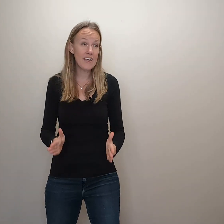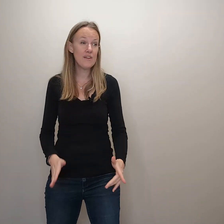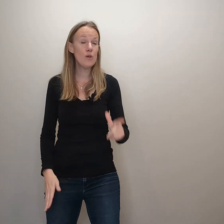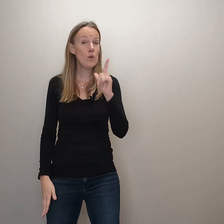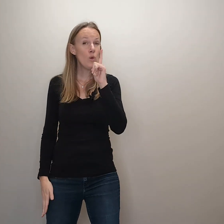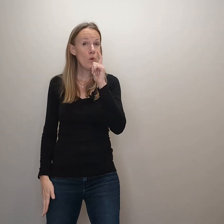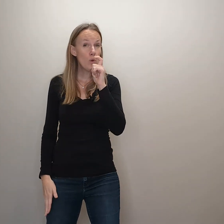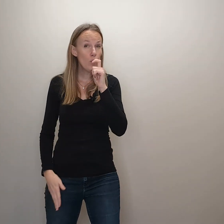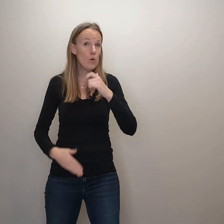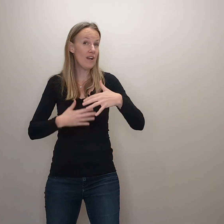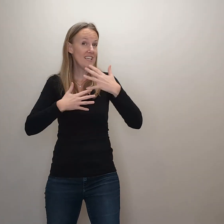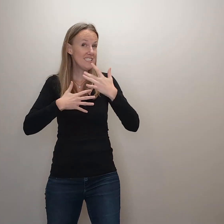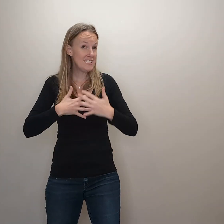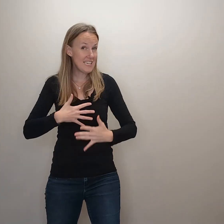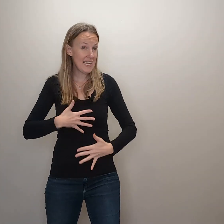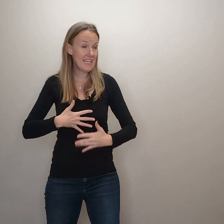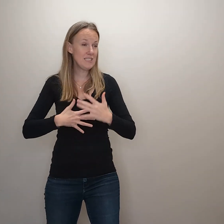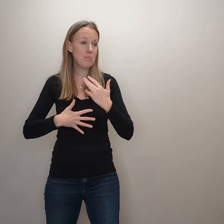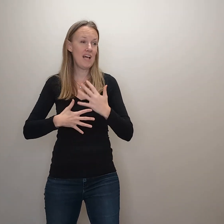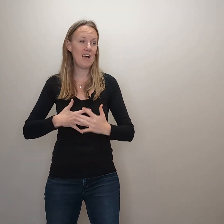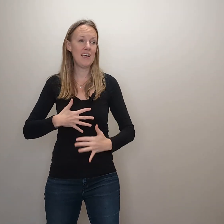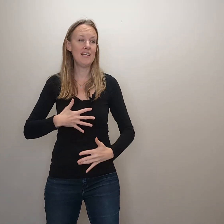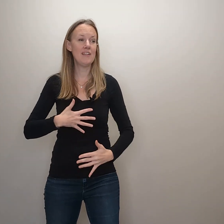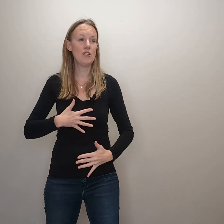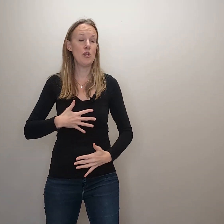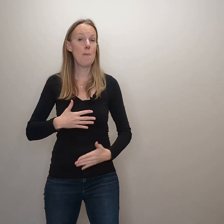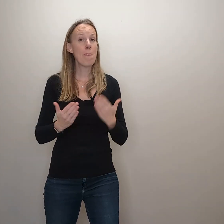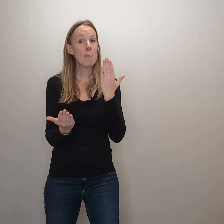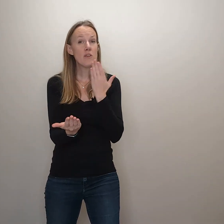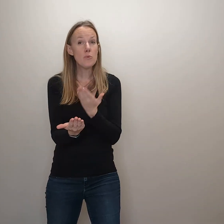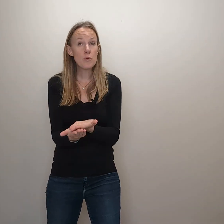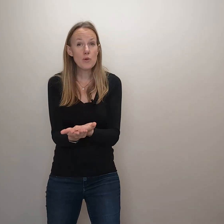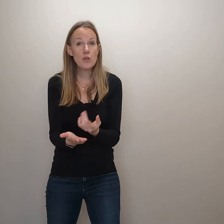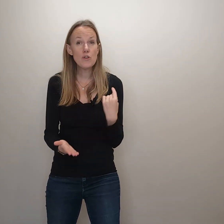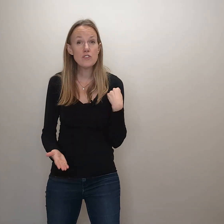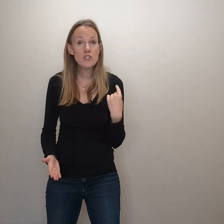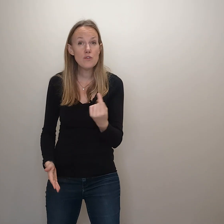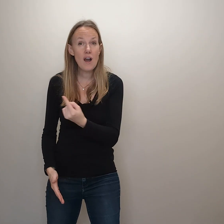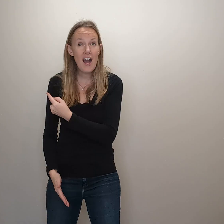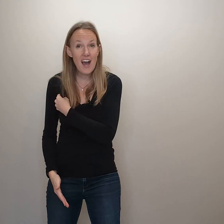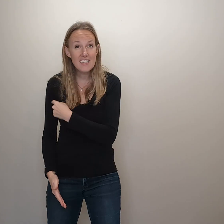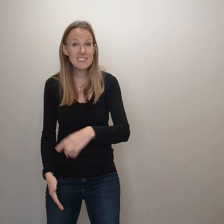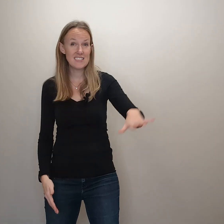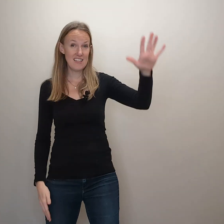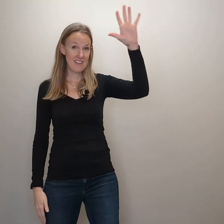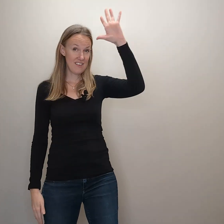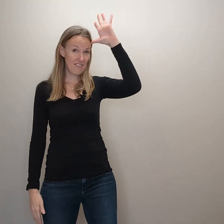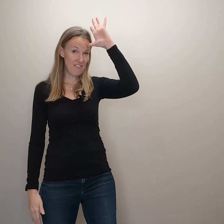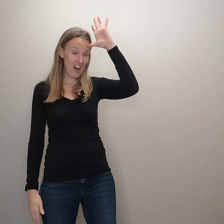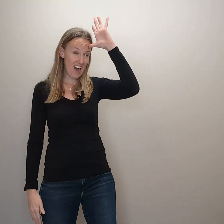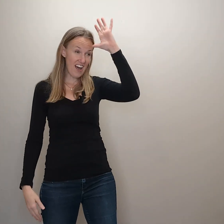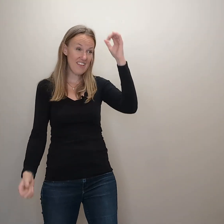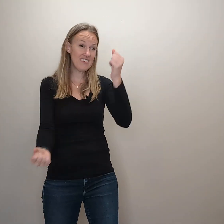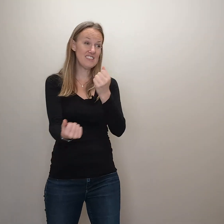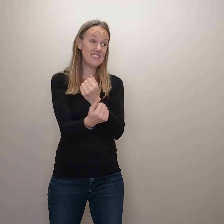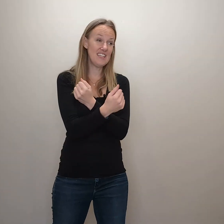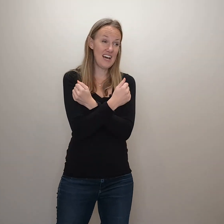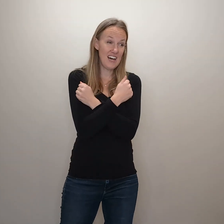one who shed his blood. You prove to us the Father's